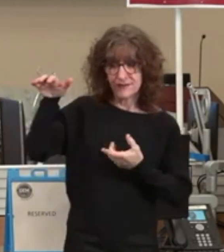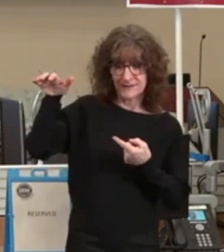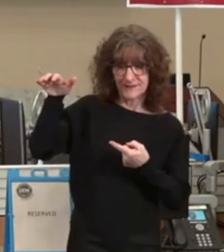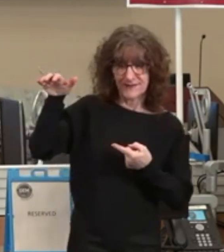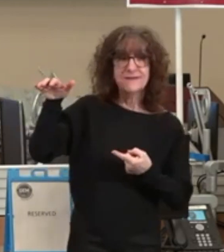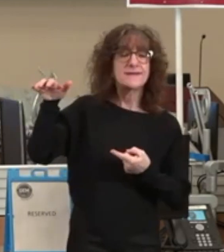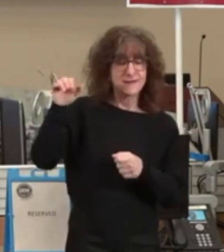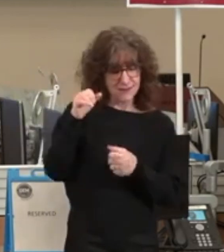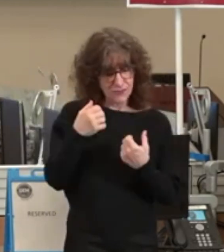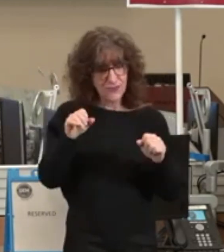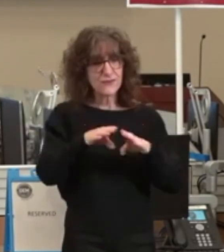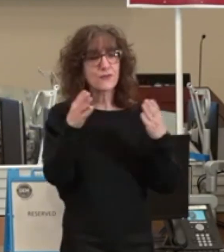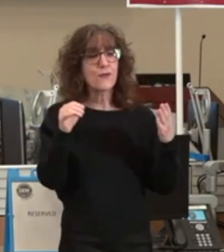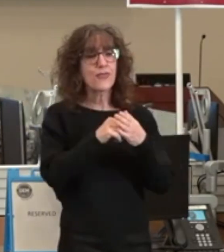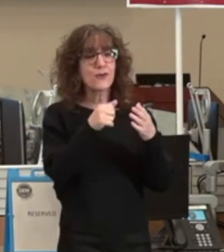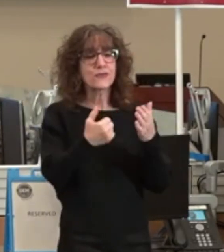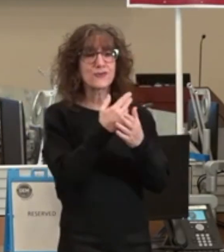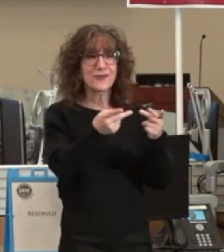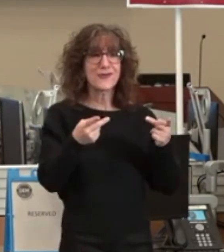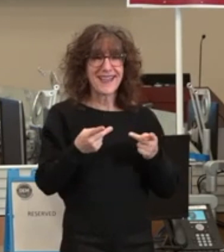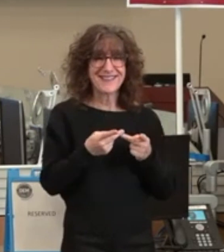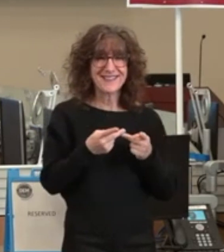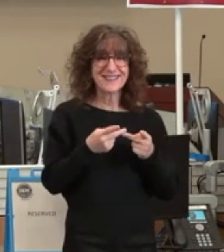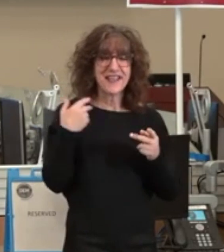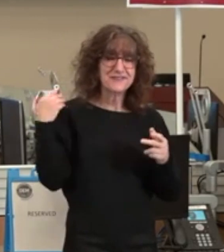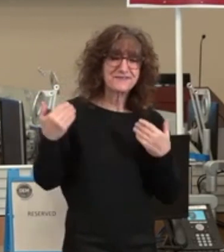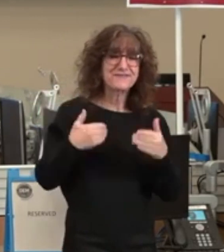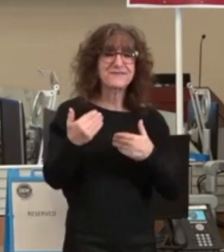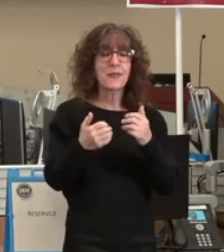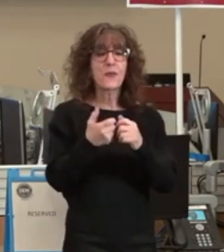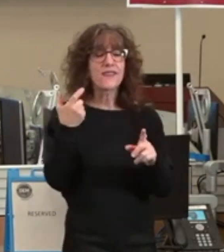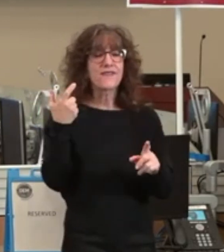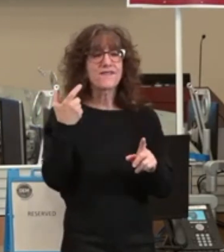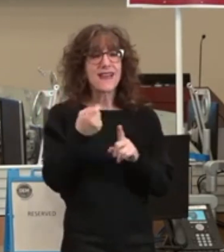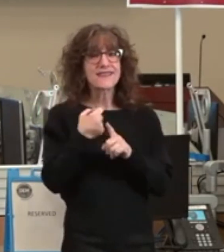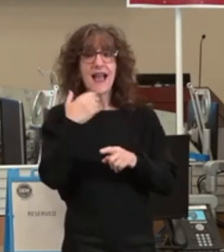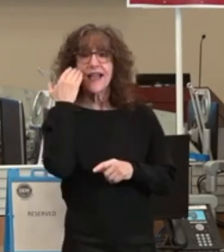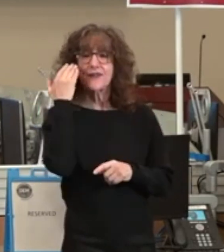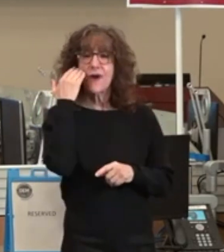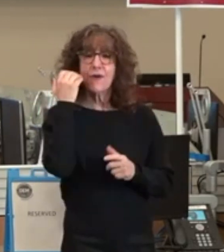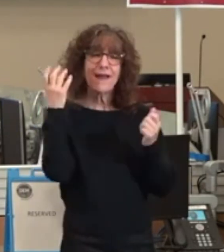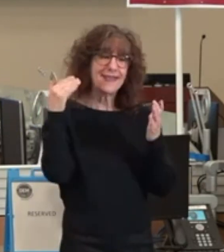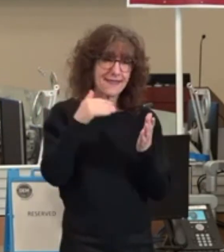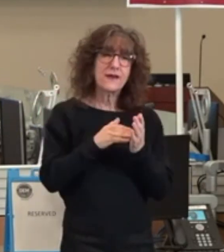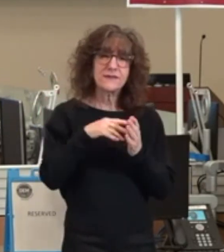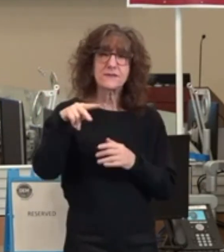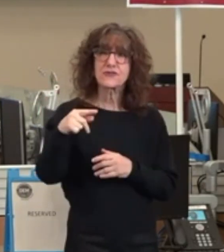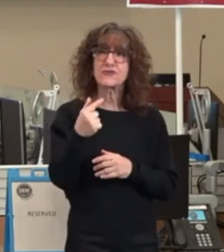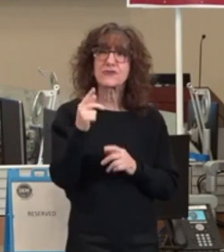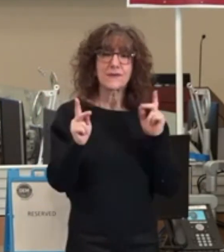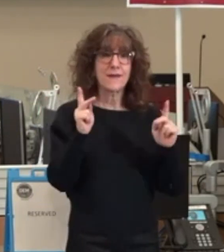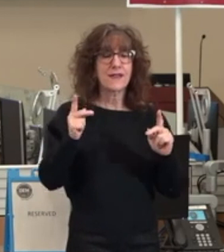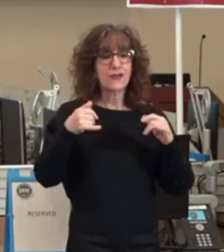to work to open those sites. As we move ahead with our vaccination efforts, I know that thousands of Prince Georgians are